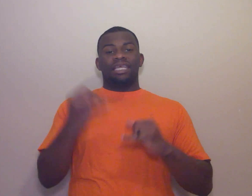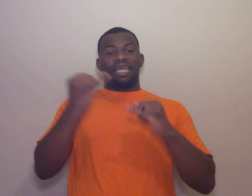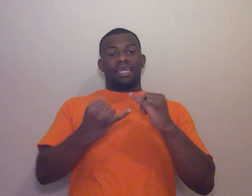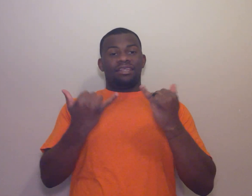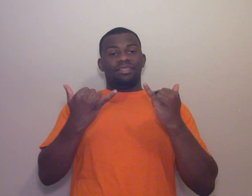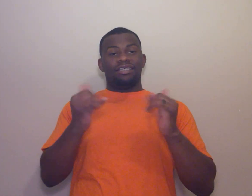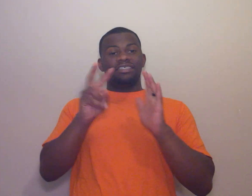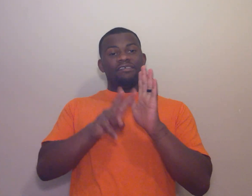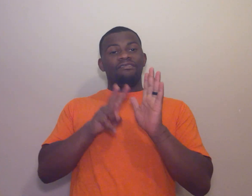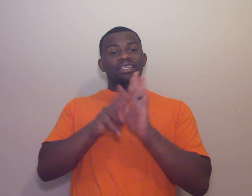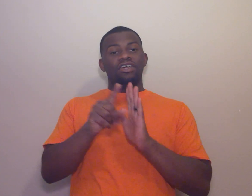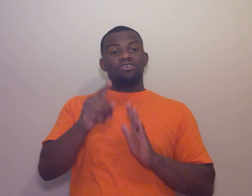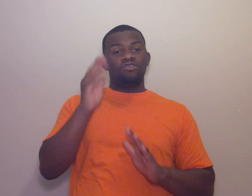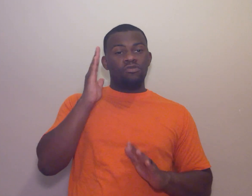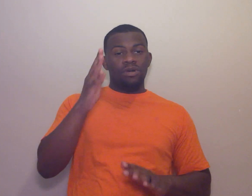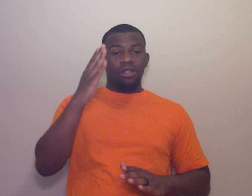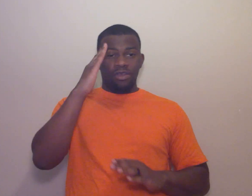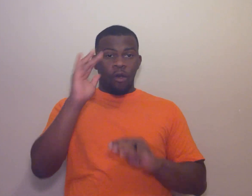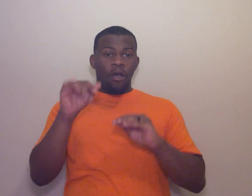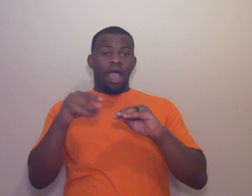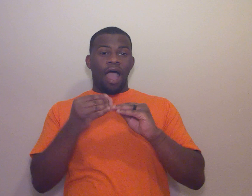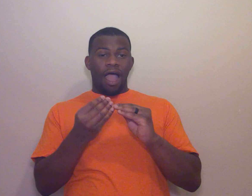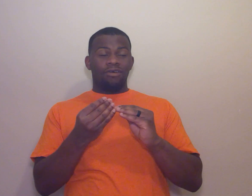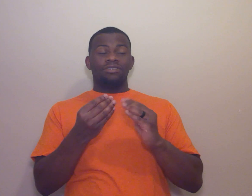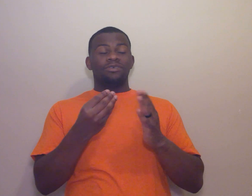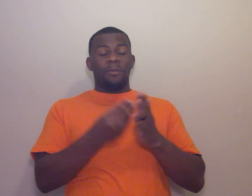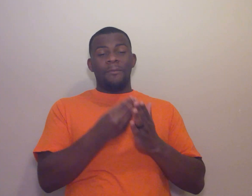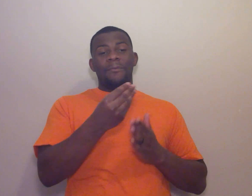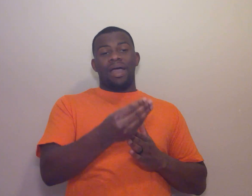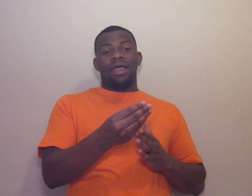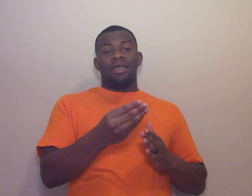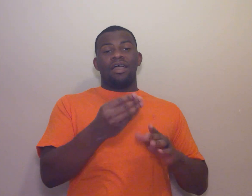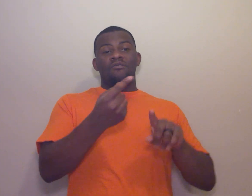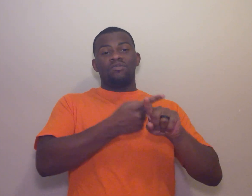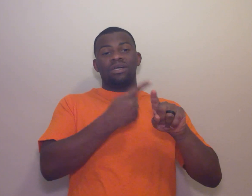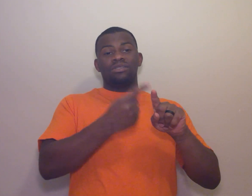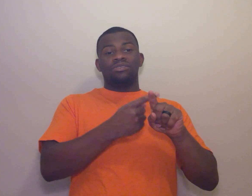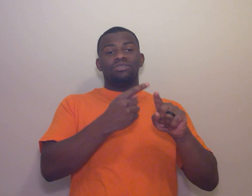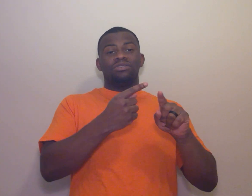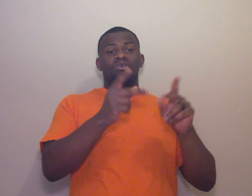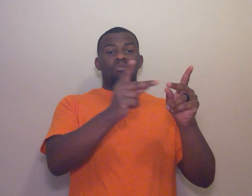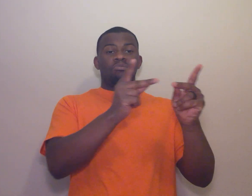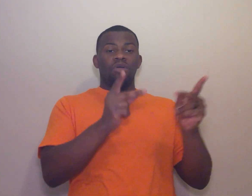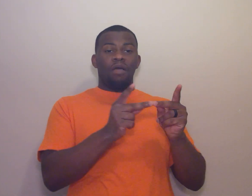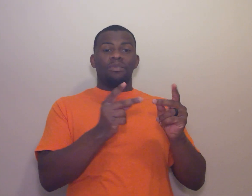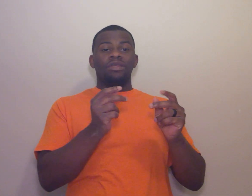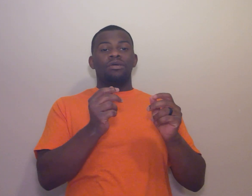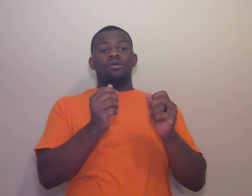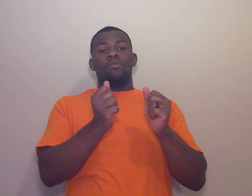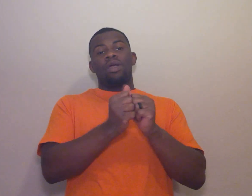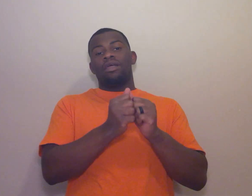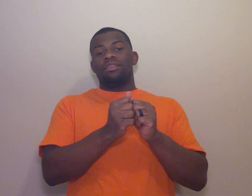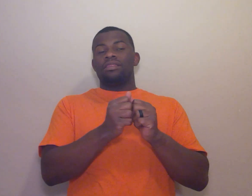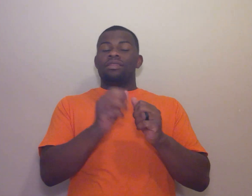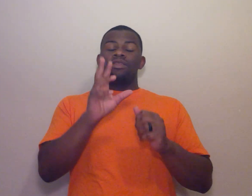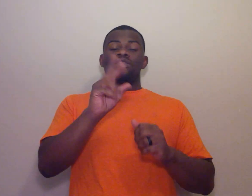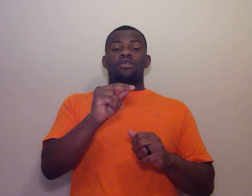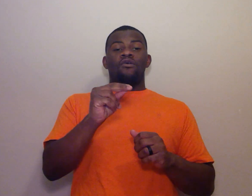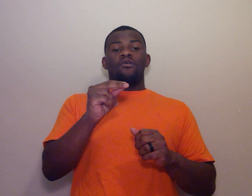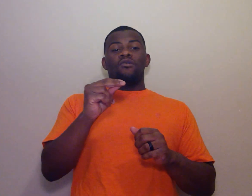how to buy a rental property with no cash and no credit. This is going to blow your mind. I mean, in all the years I've been on YouTube